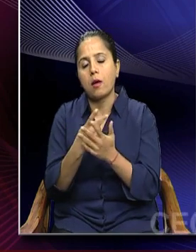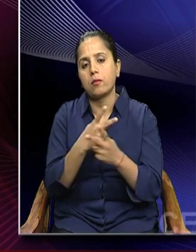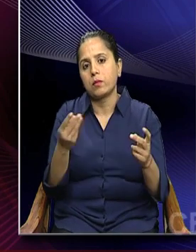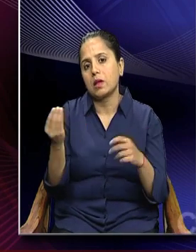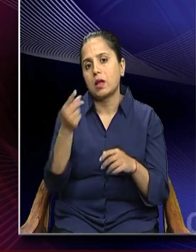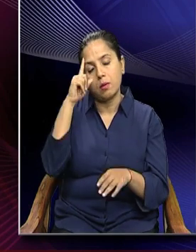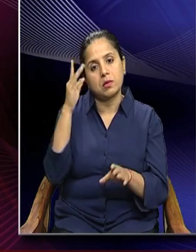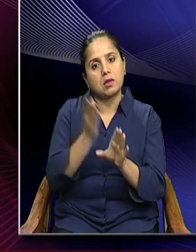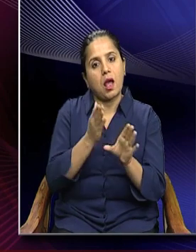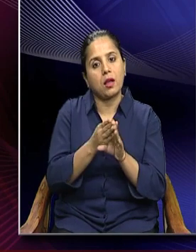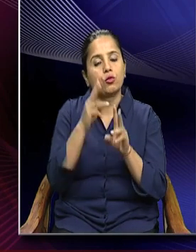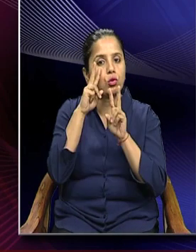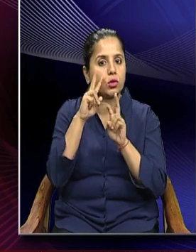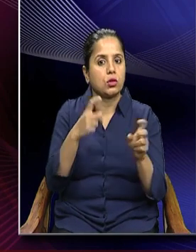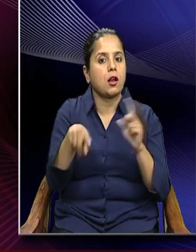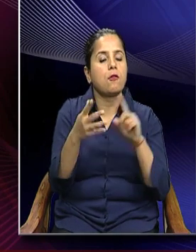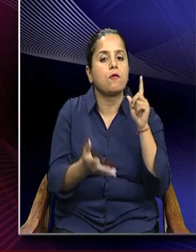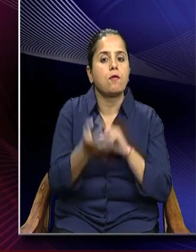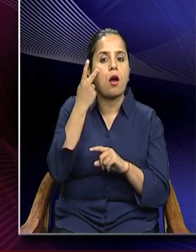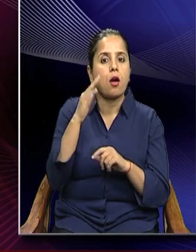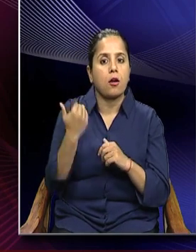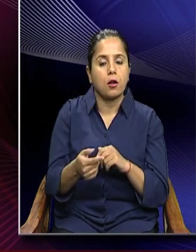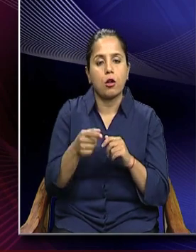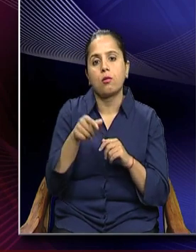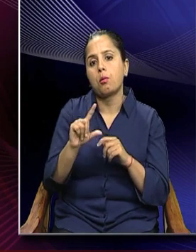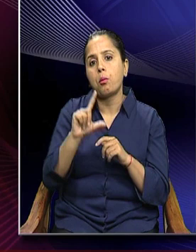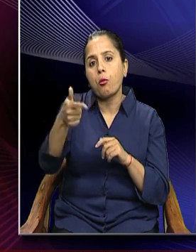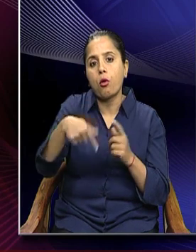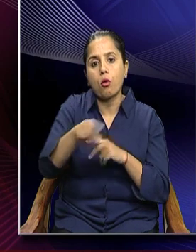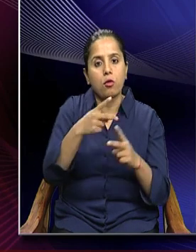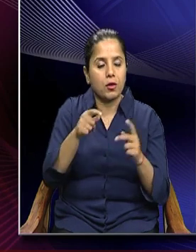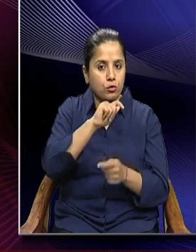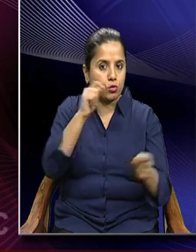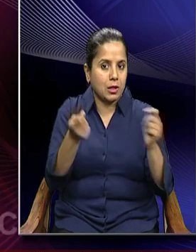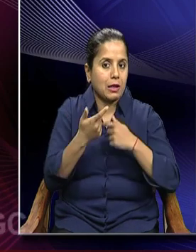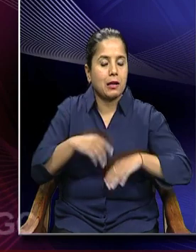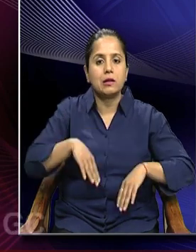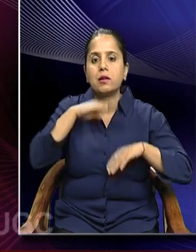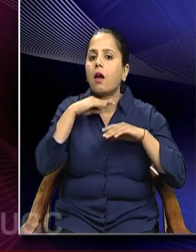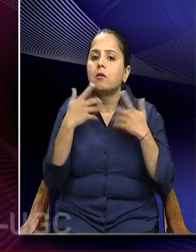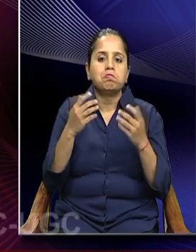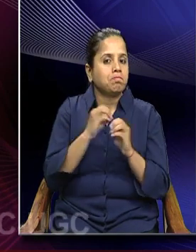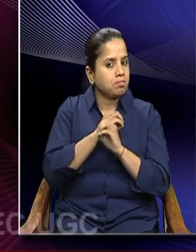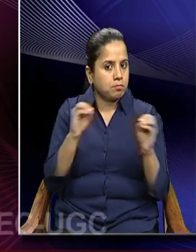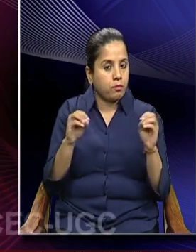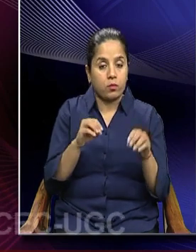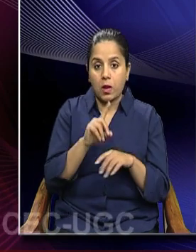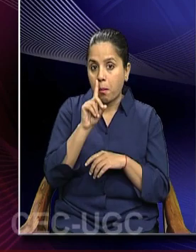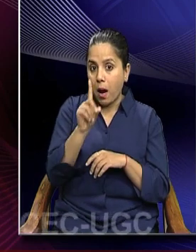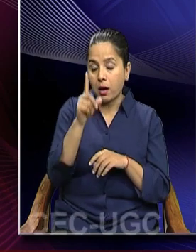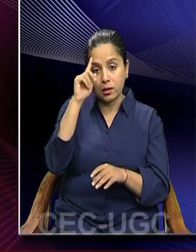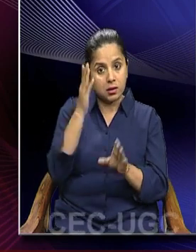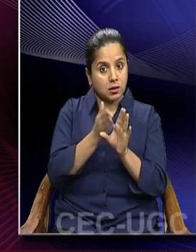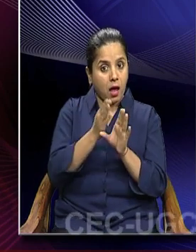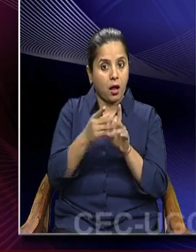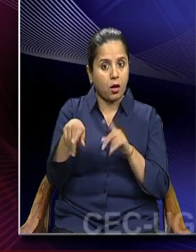some psychology researchers have found the post-positivist paradigm unsatisfactory. Although psychology